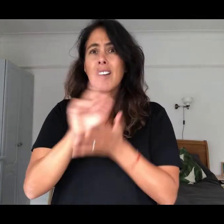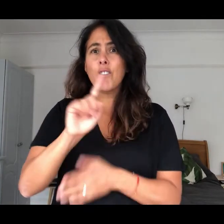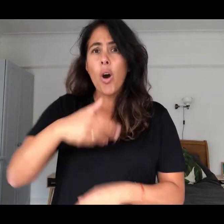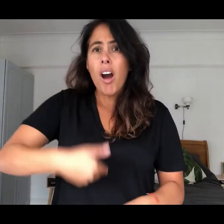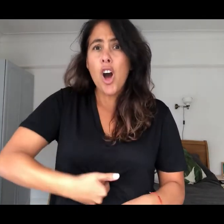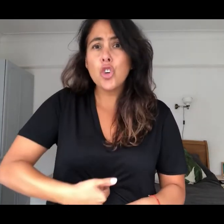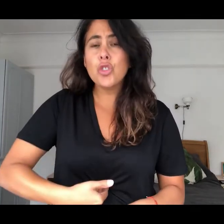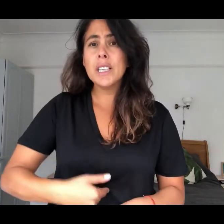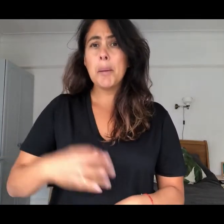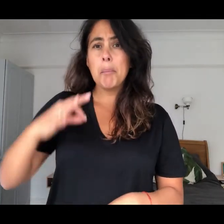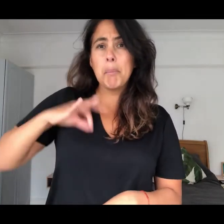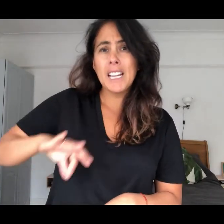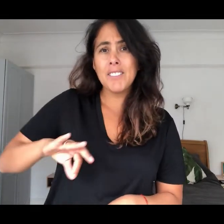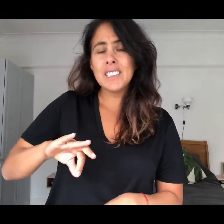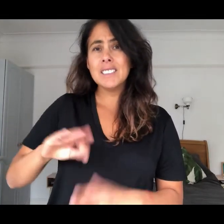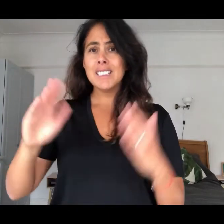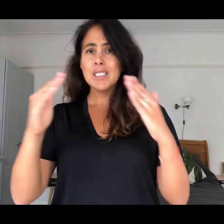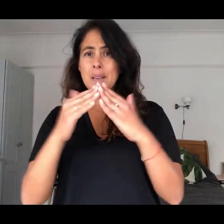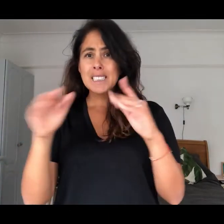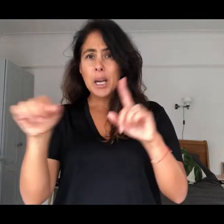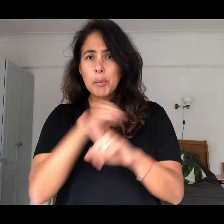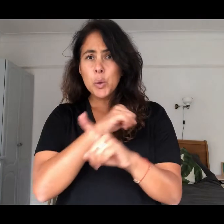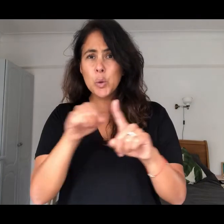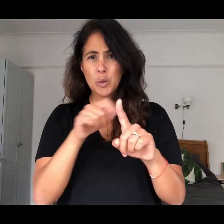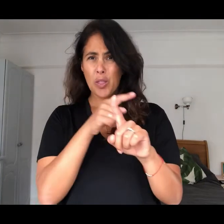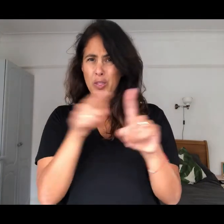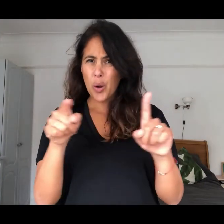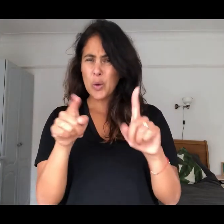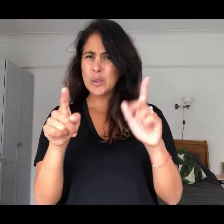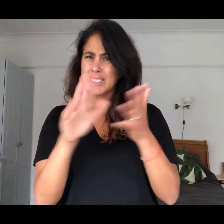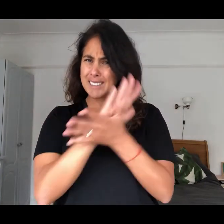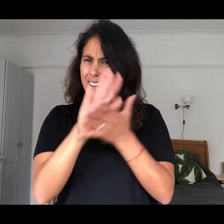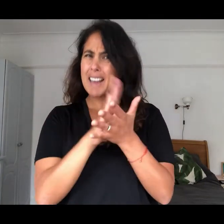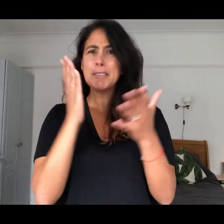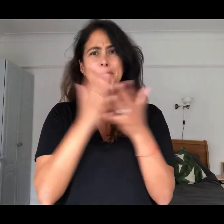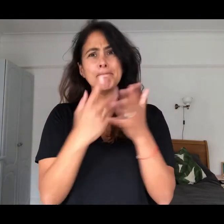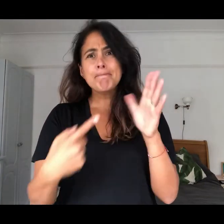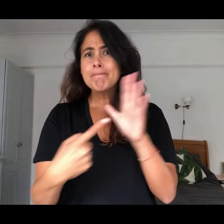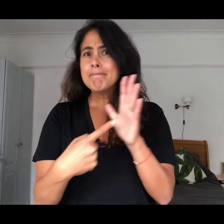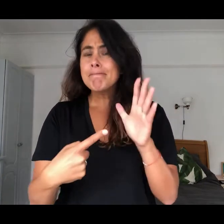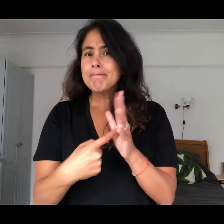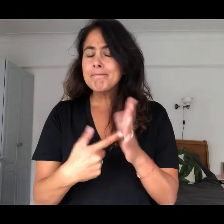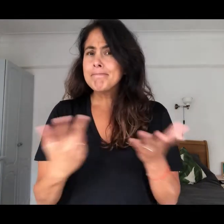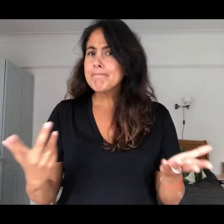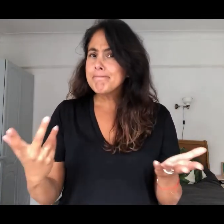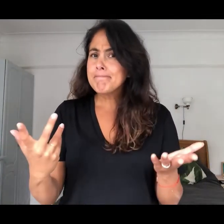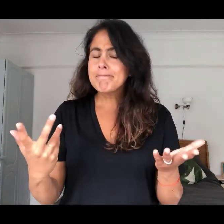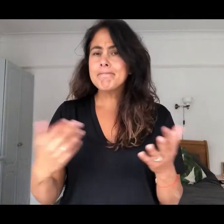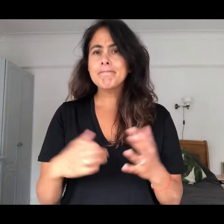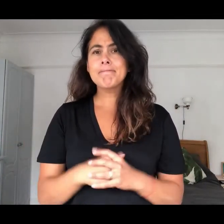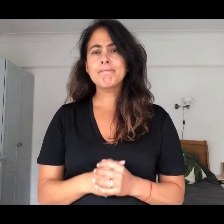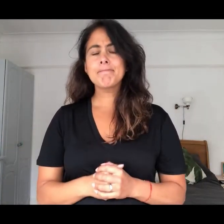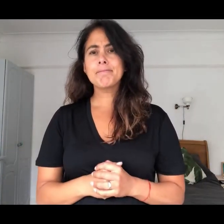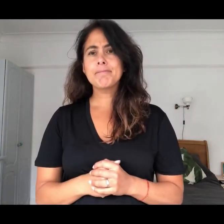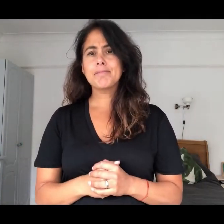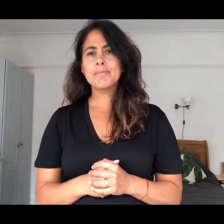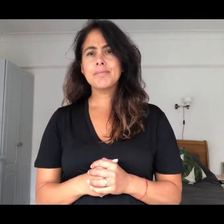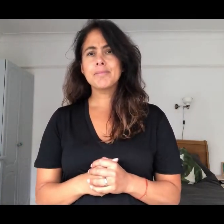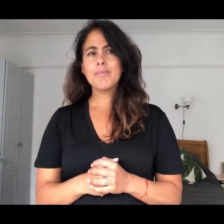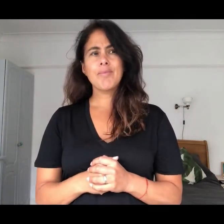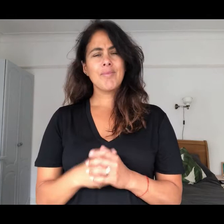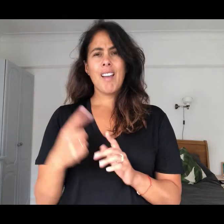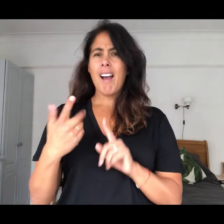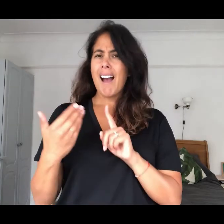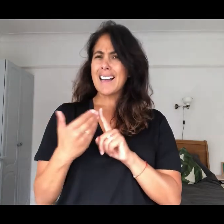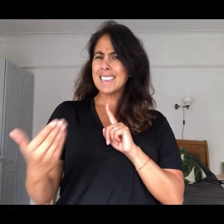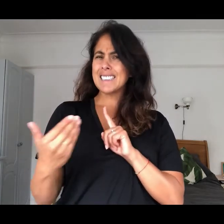the cyber hungry benefits, domestic abuse, signs that might mean something to people? It's